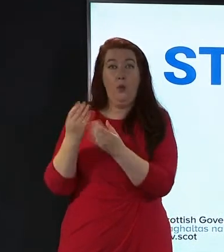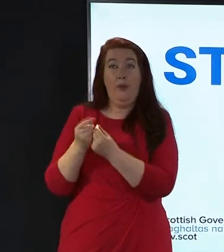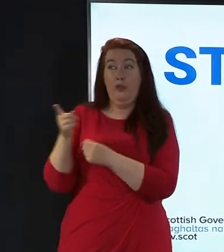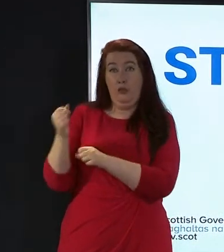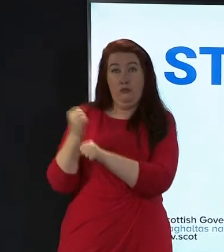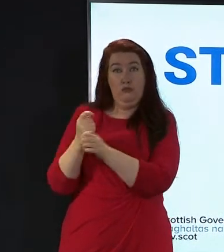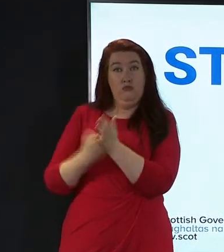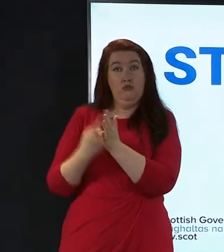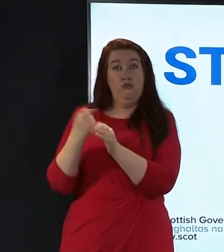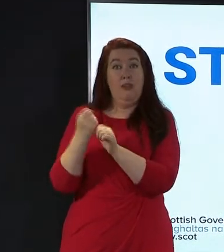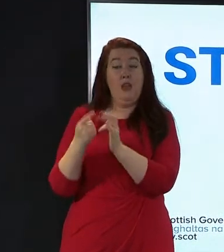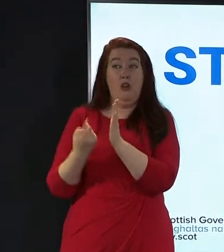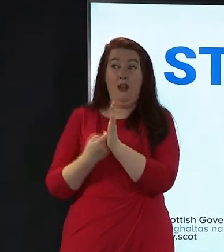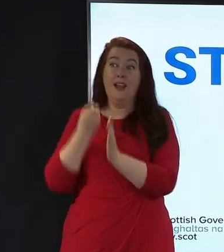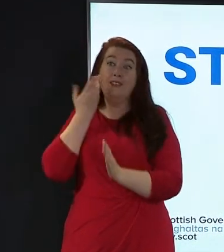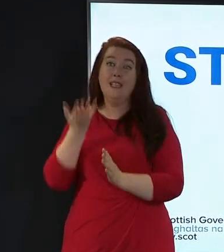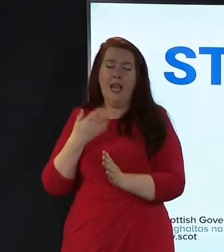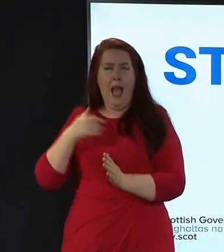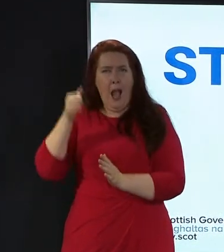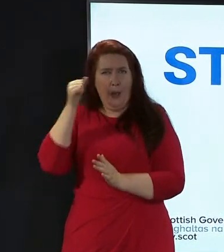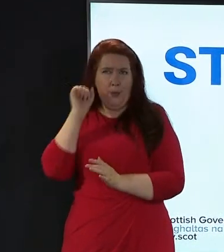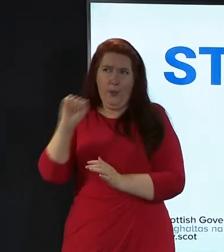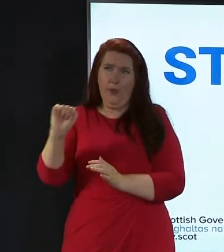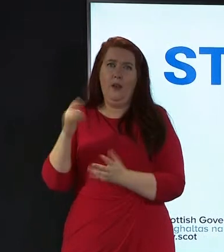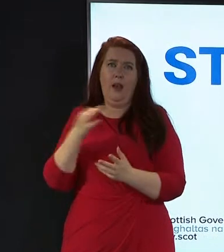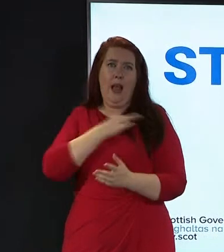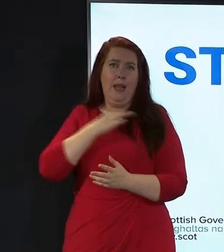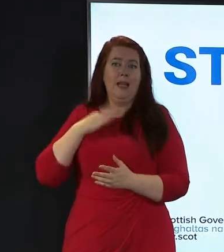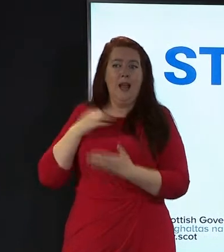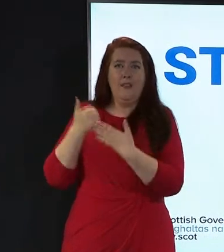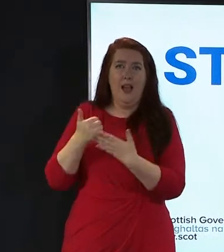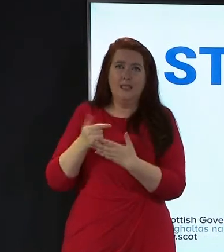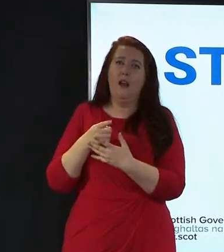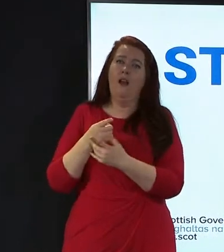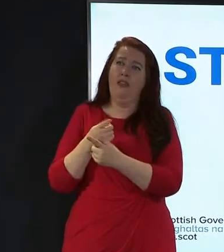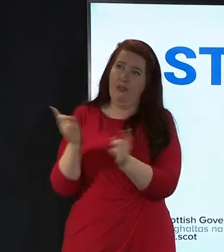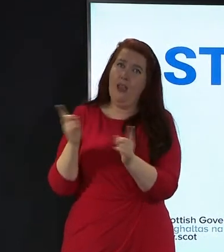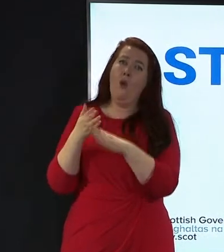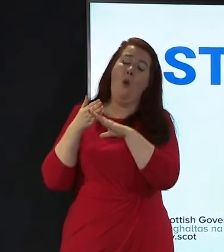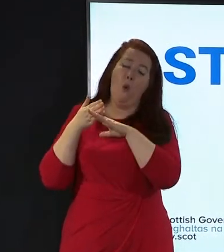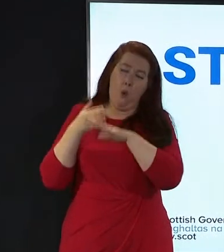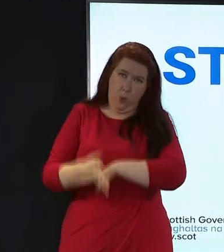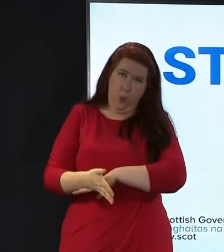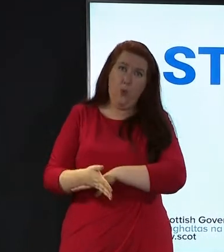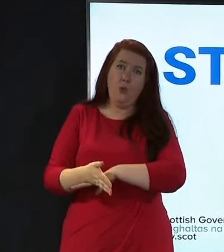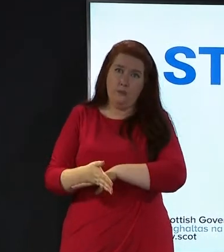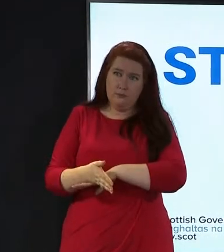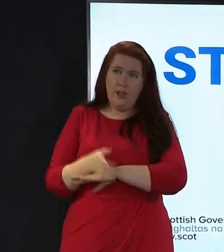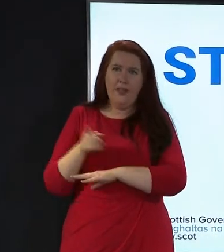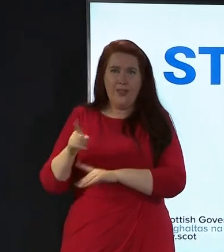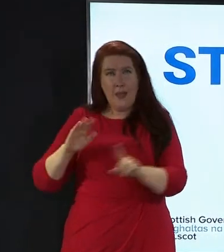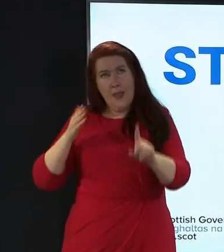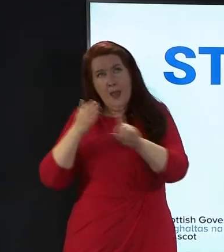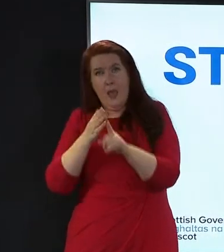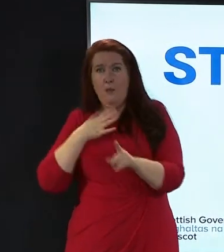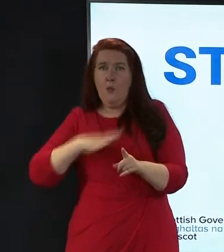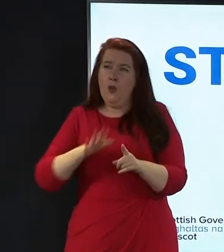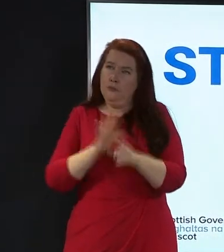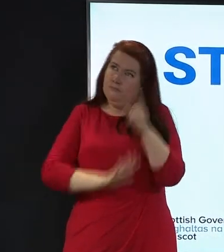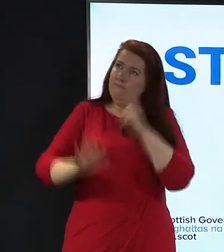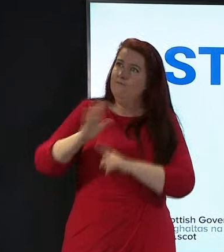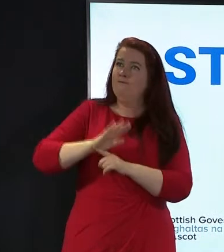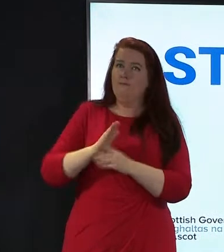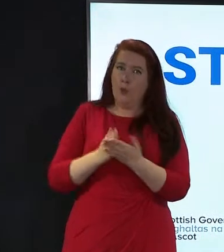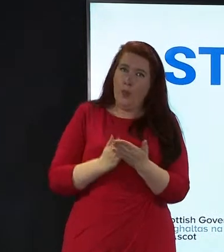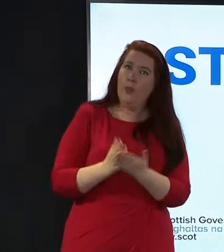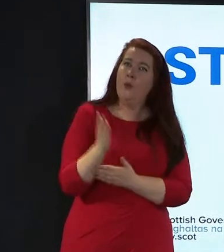a day-to-day basis very closely. I know how hard our clinical advisors are working right now in the interest of getting the whole country through this,